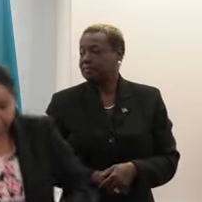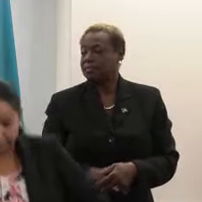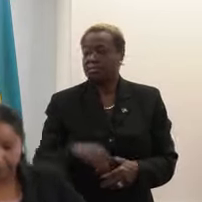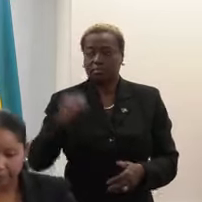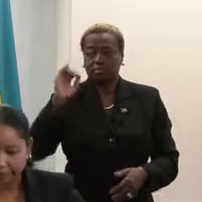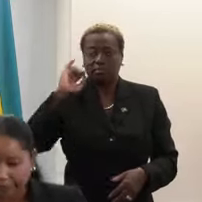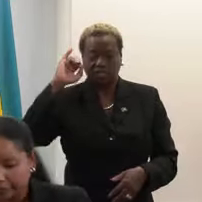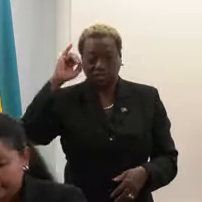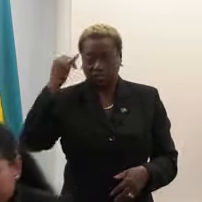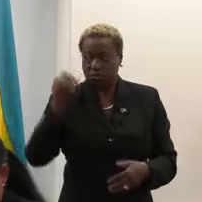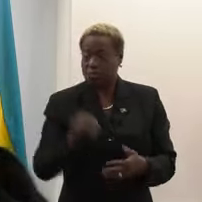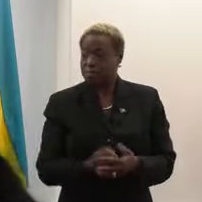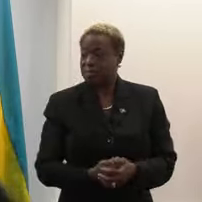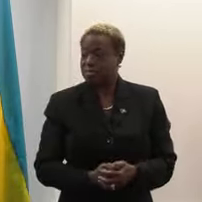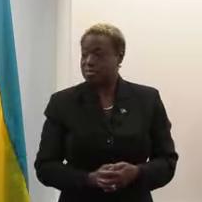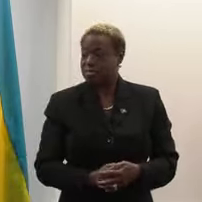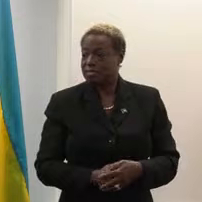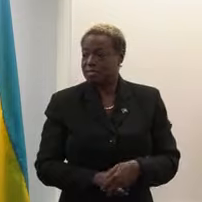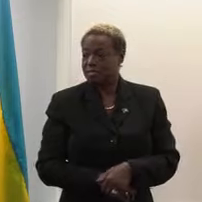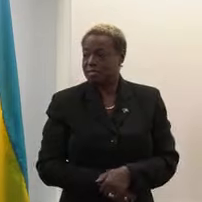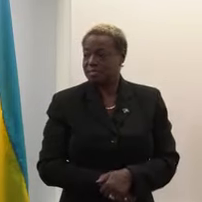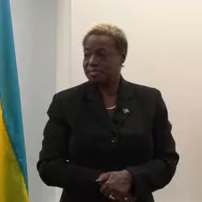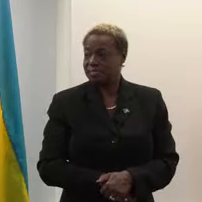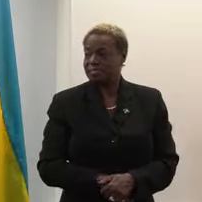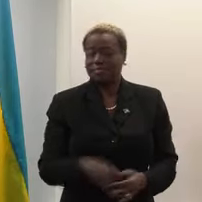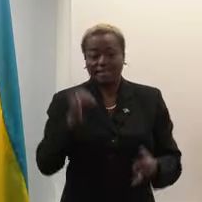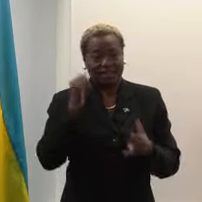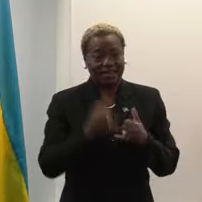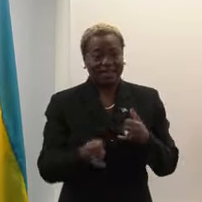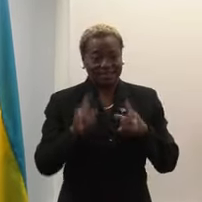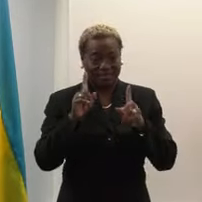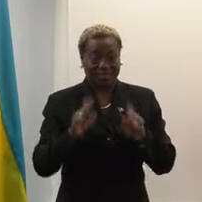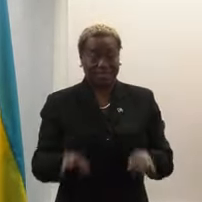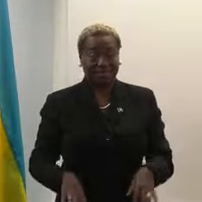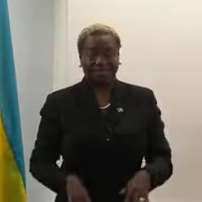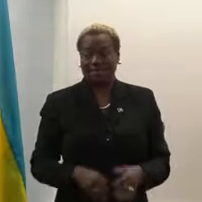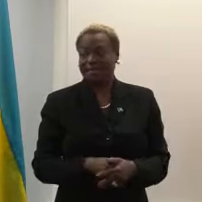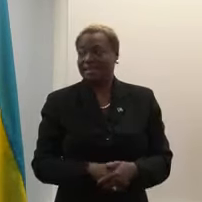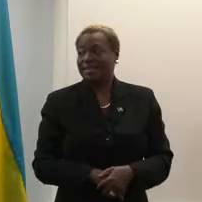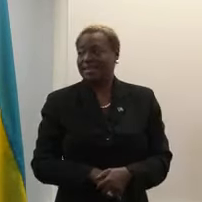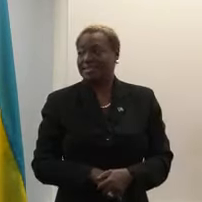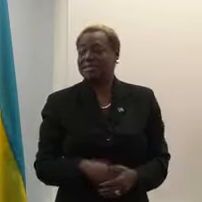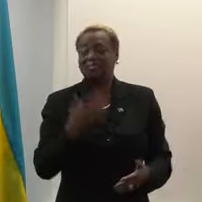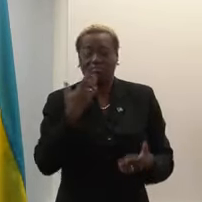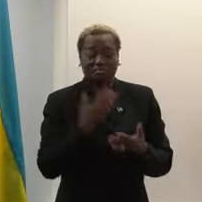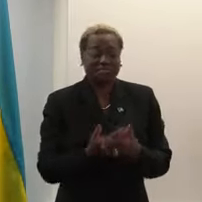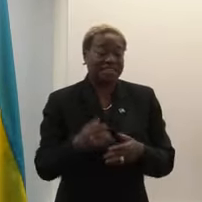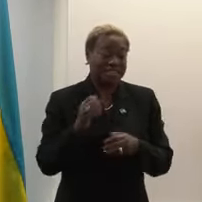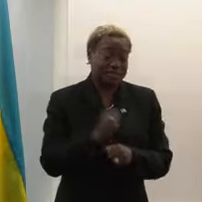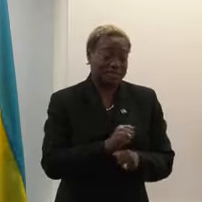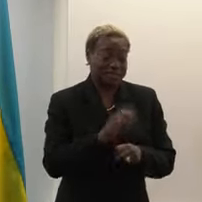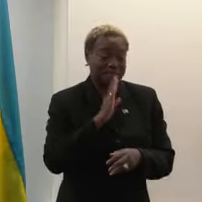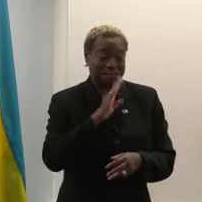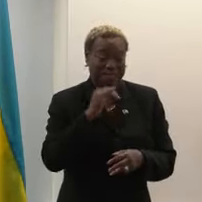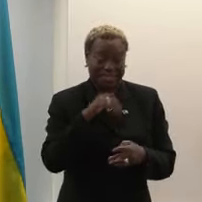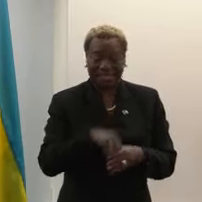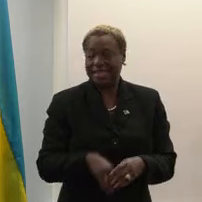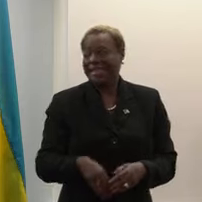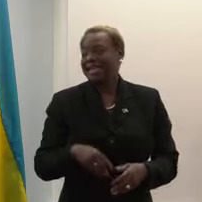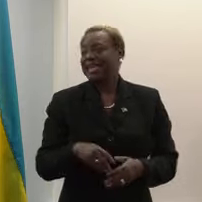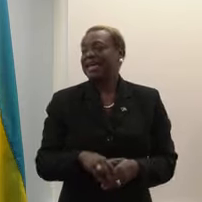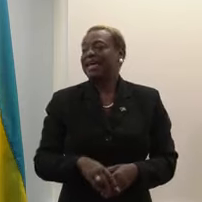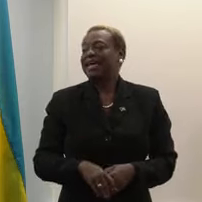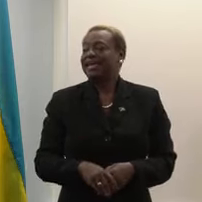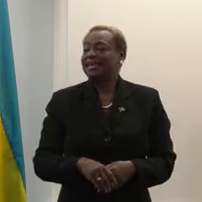Jerome, you are anchoring tonight. Yeah. It's a good spot to be in. Good evening, Jerome Sawyer from